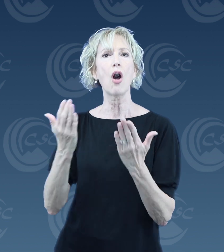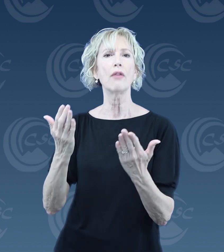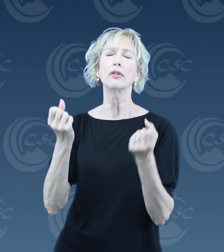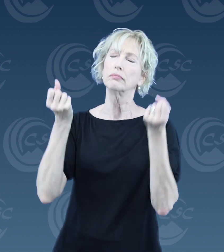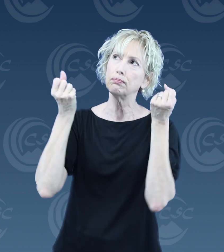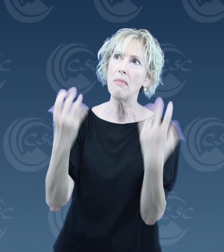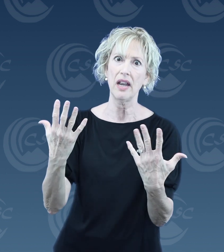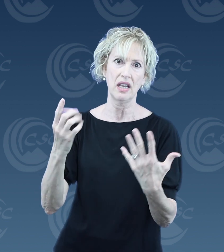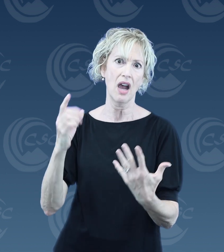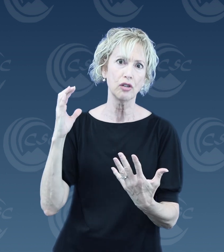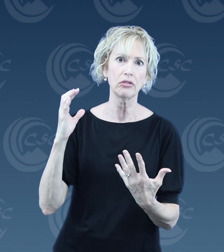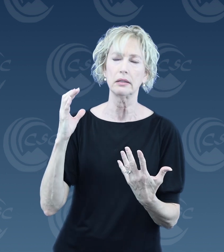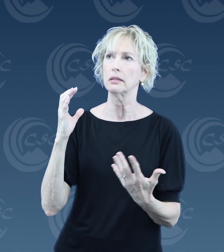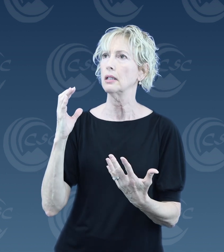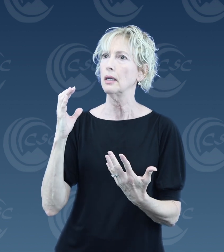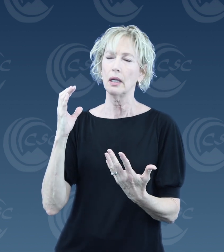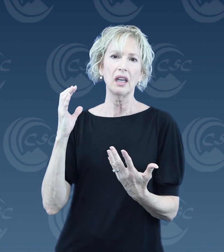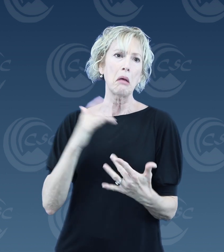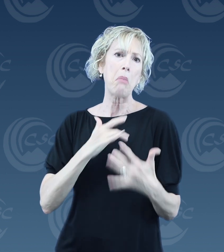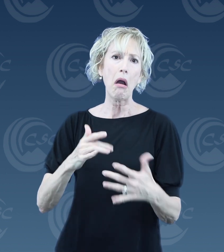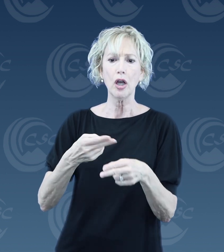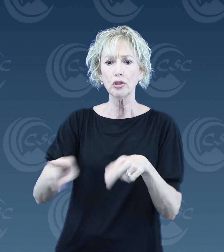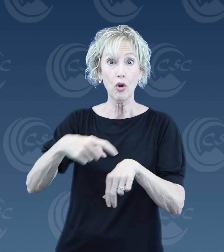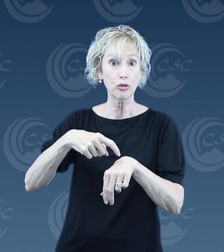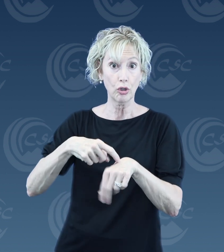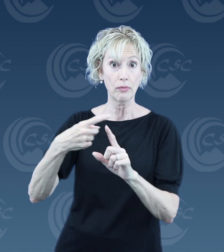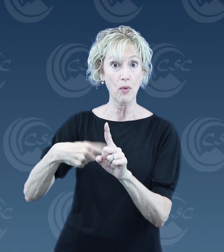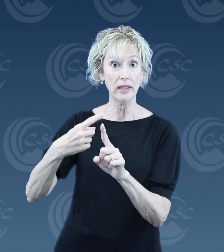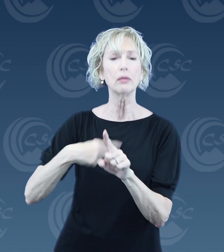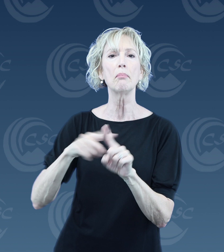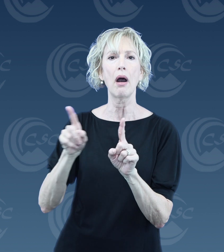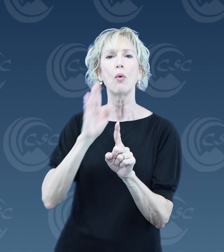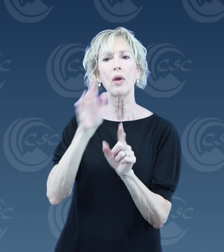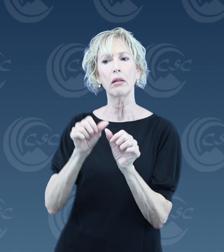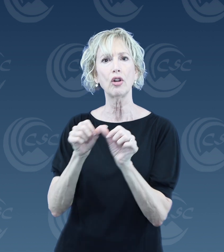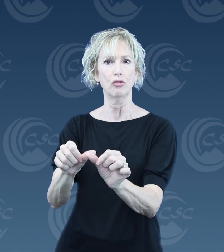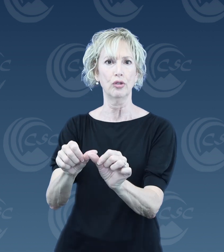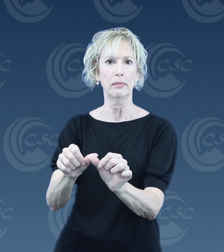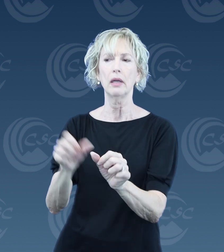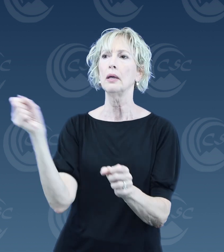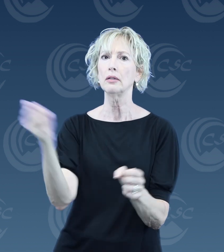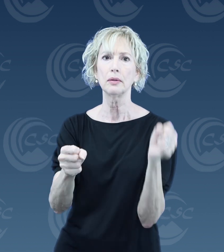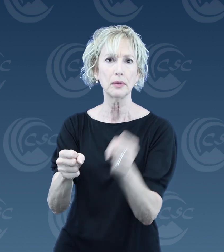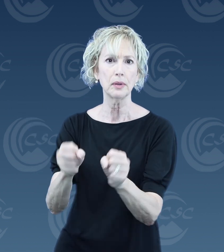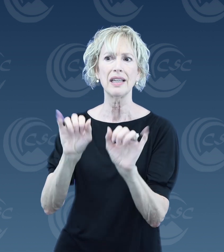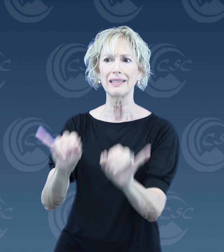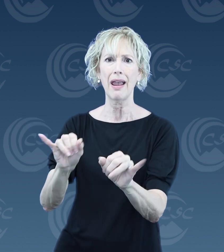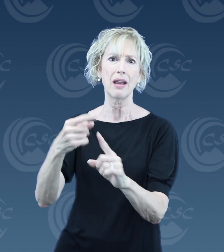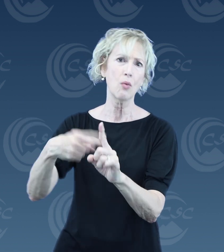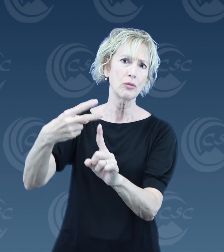us hundreds of typically short-term rentals in a longer-term capacity, so we can put people into a place for